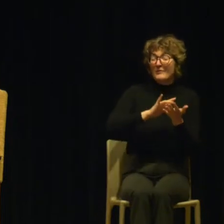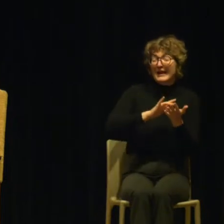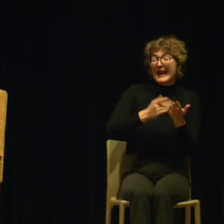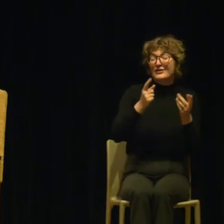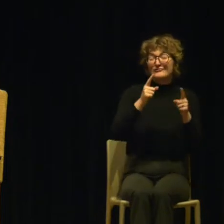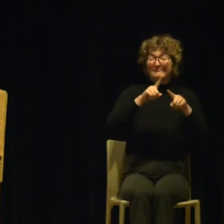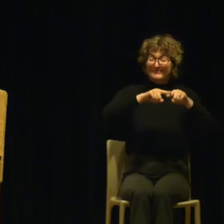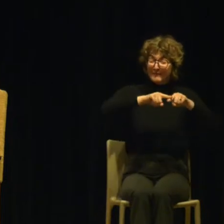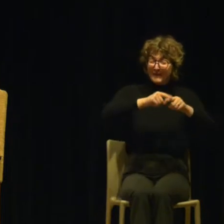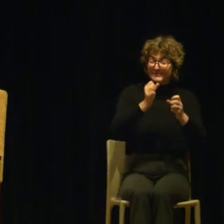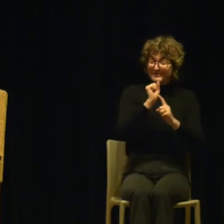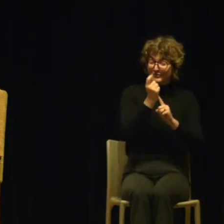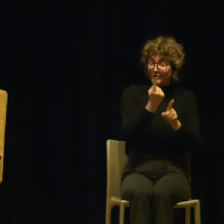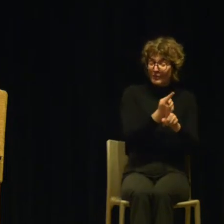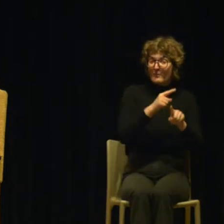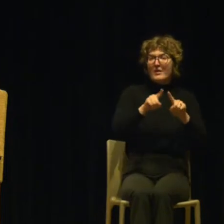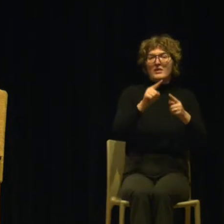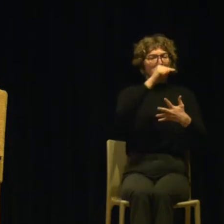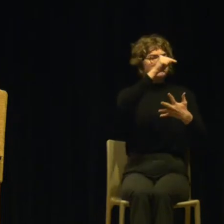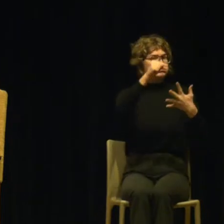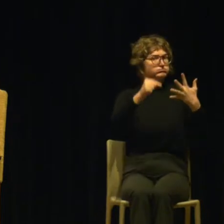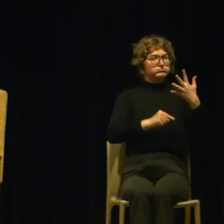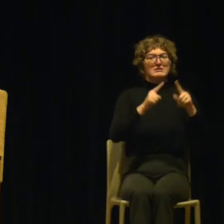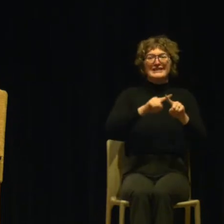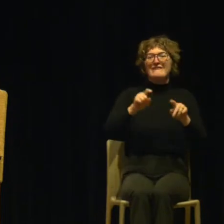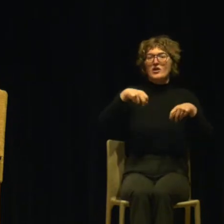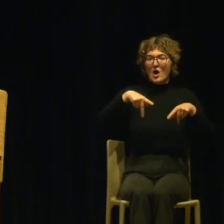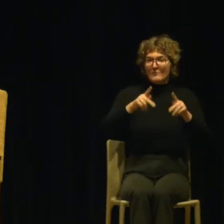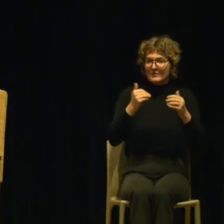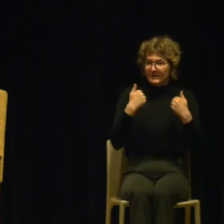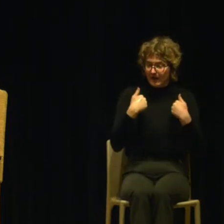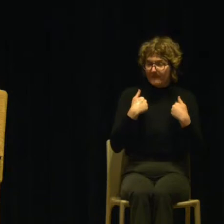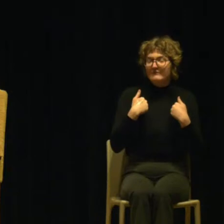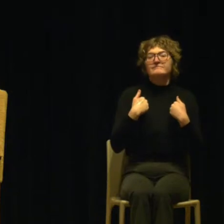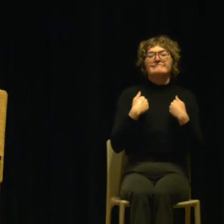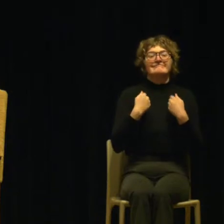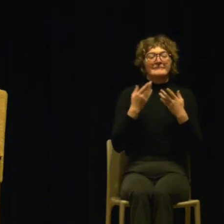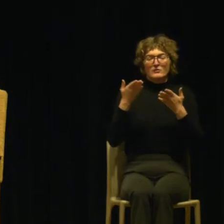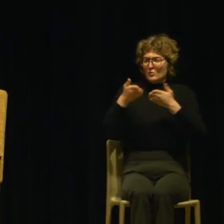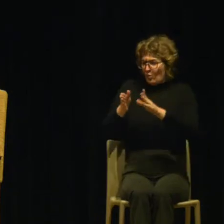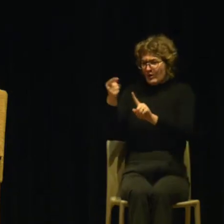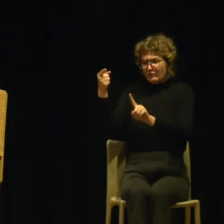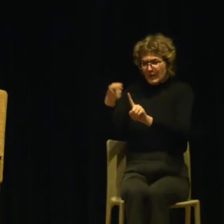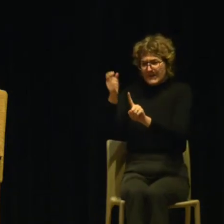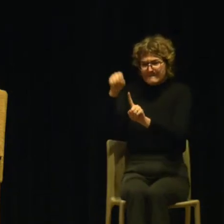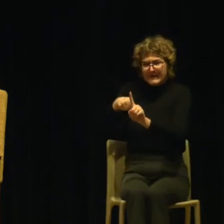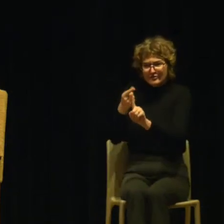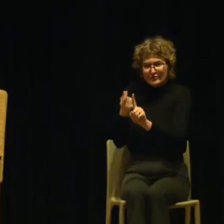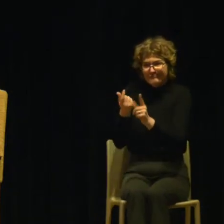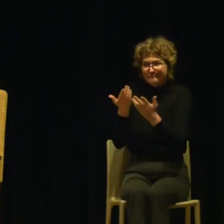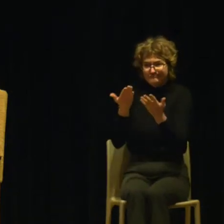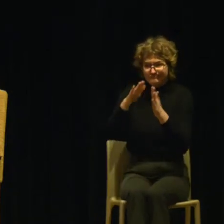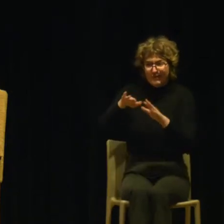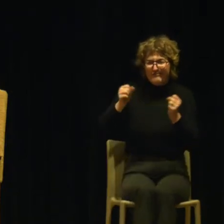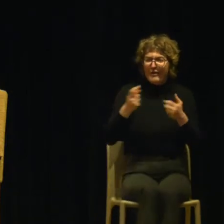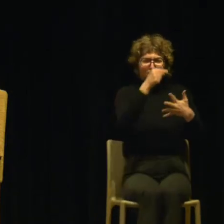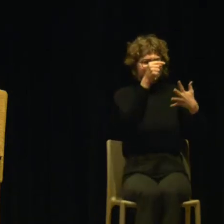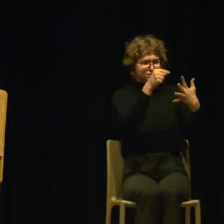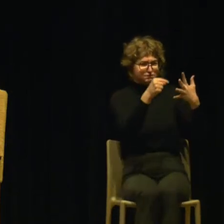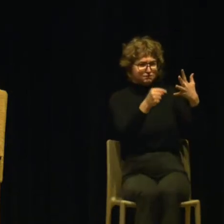a million different ways. And don't let anyone tell you that there's one way to do anything. That's why they have so many of them out